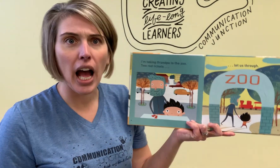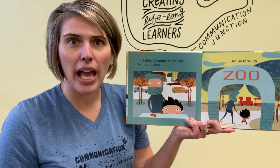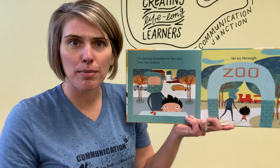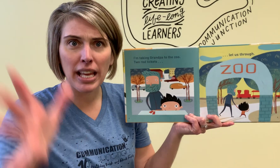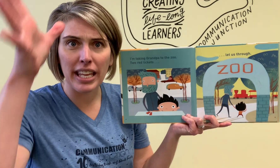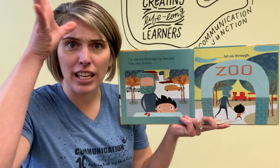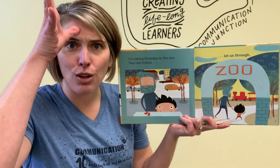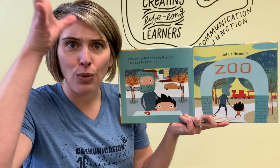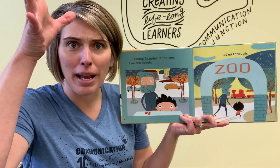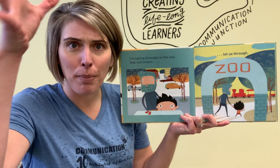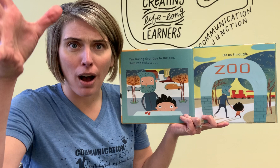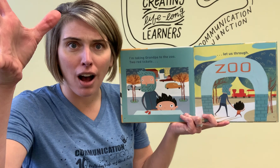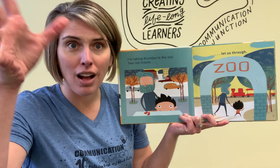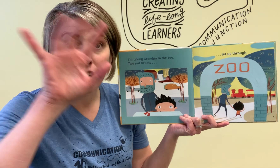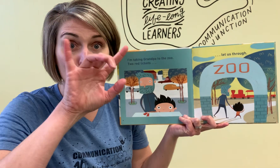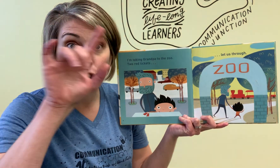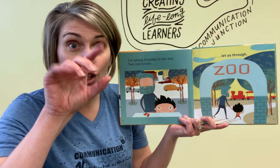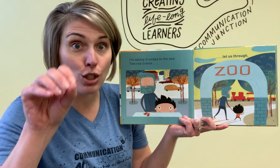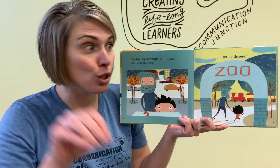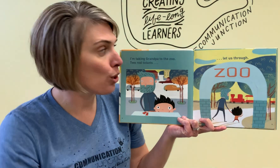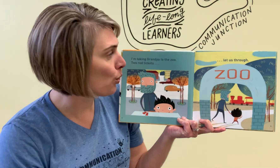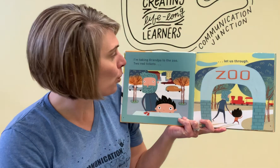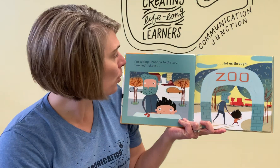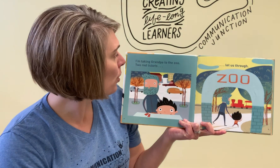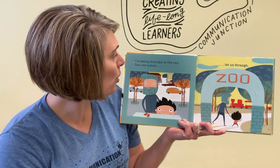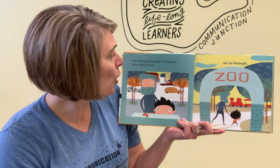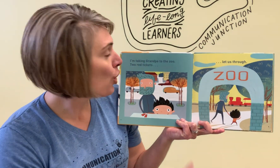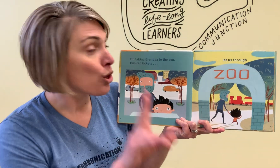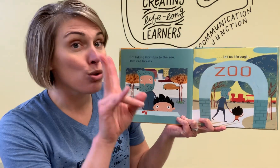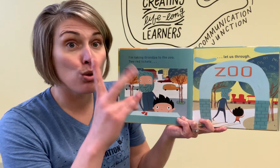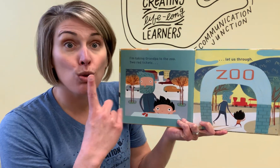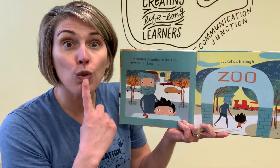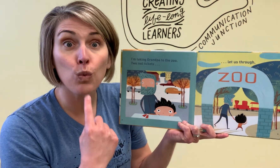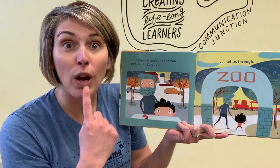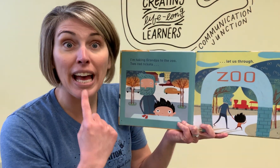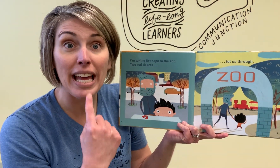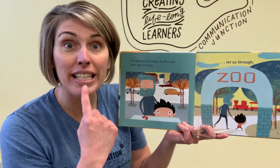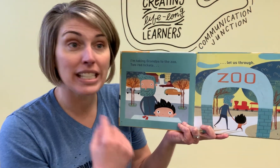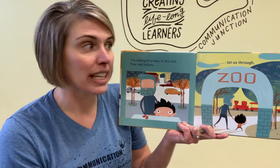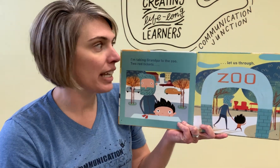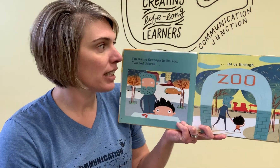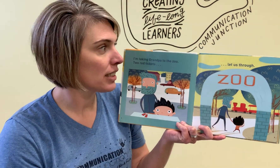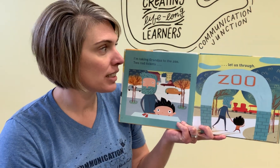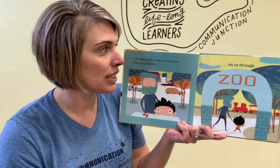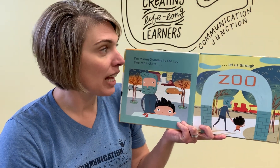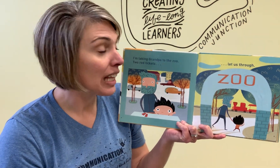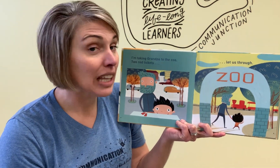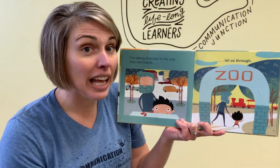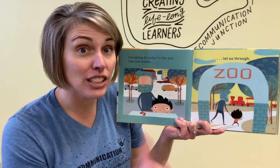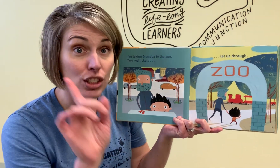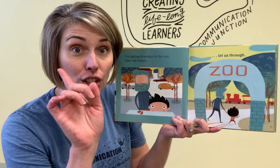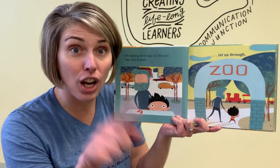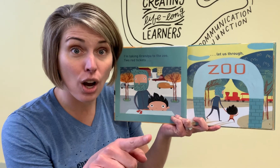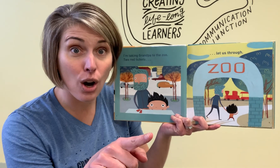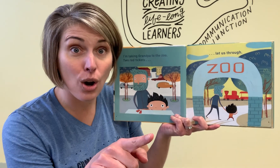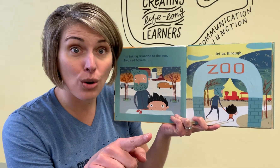I'm taking Grandpa to the zoo. 2 red tickets. Let's